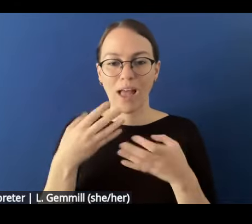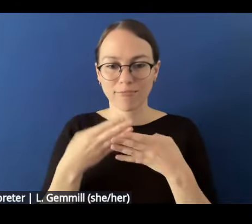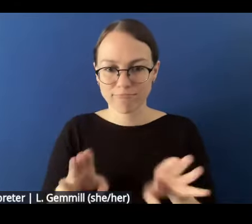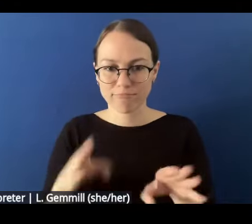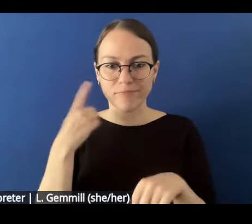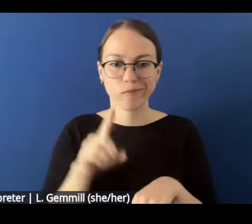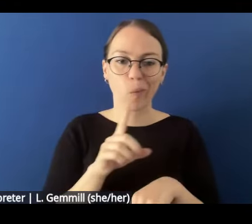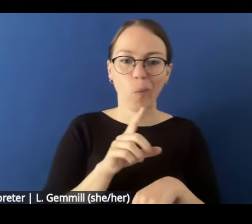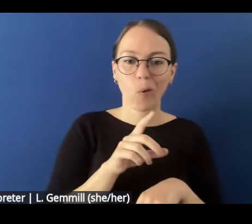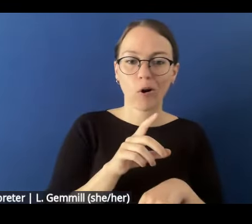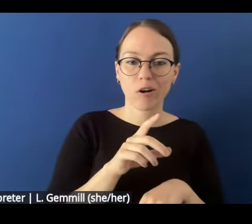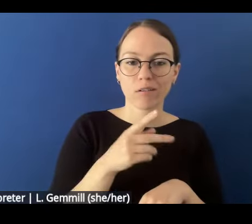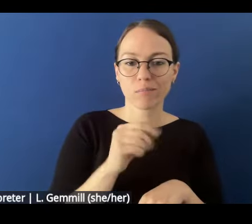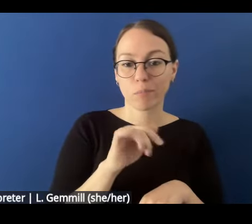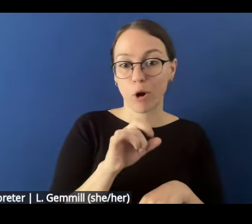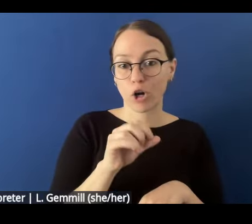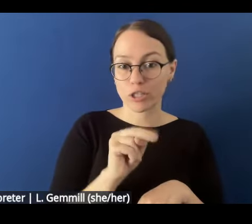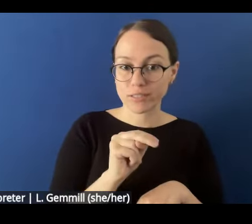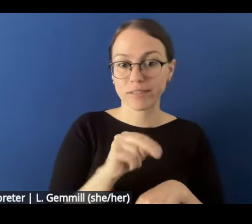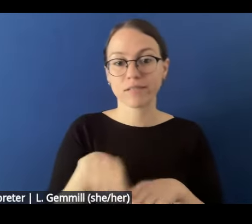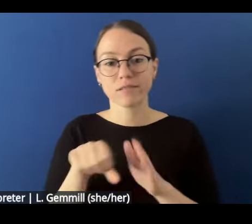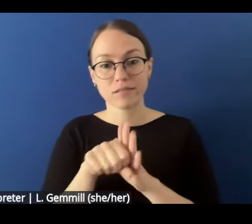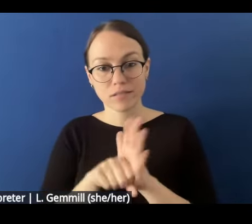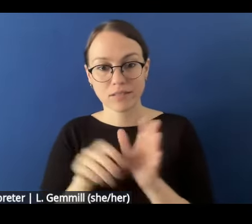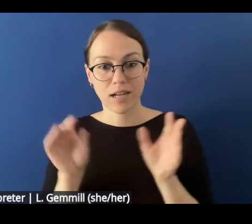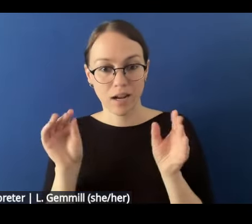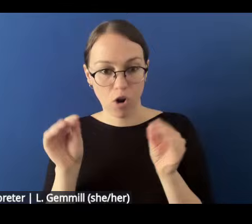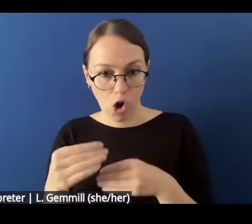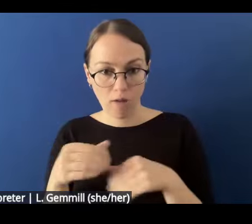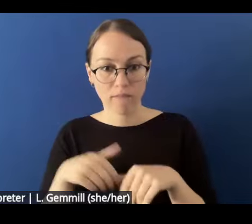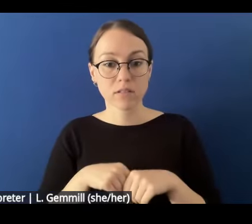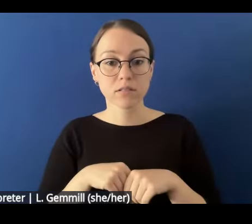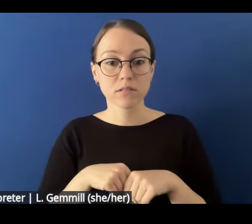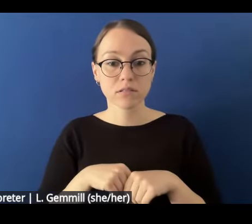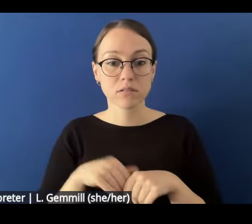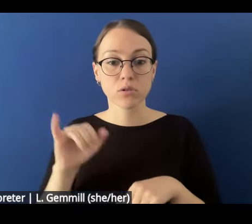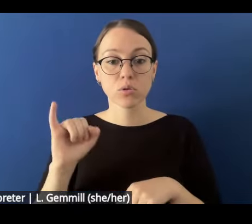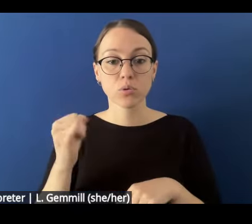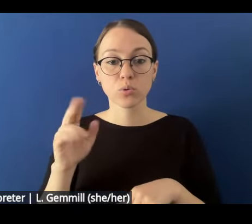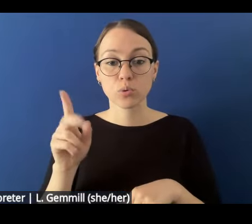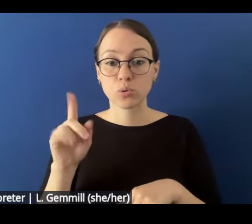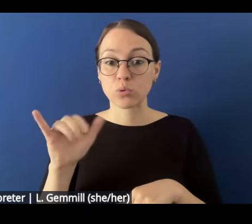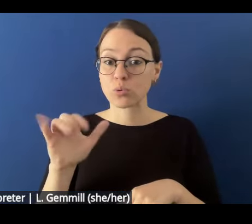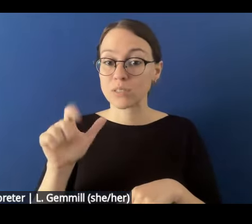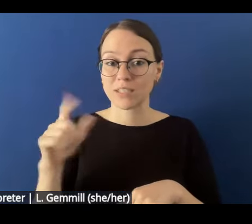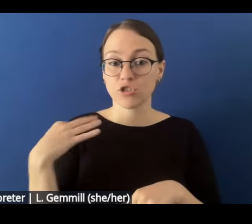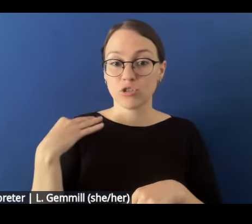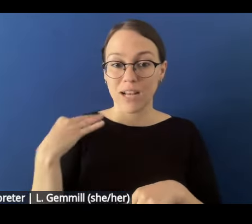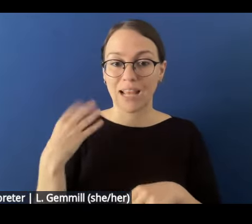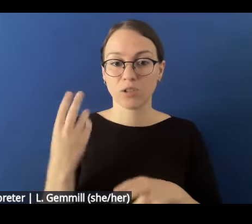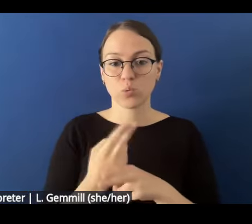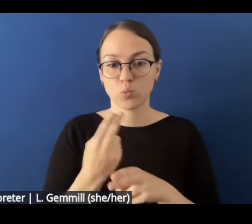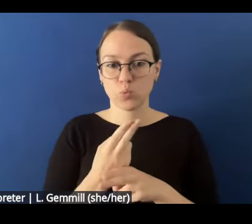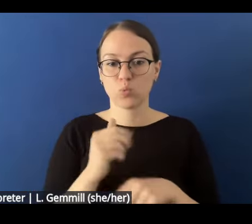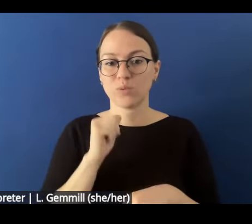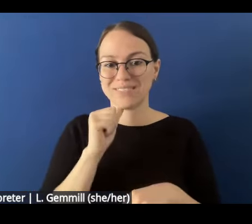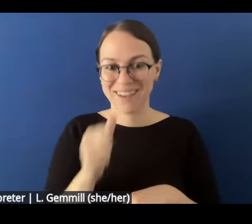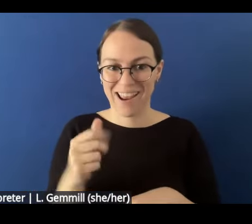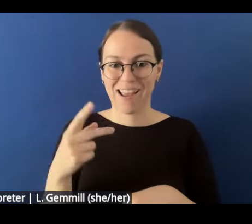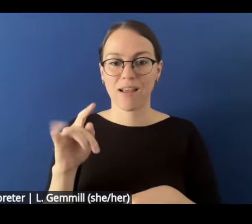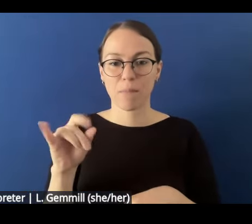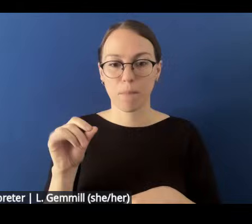candidates use a nonpartisan nominating petition. There are different elements that are on the nonpartisan that are not